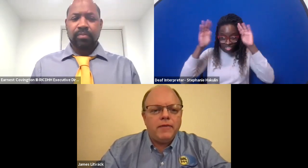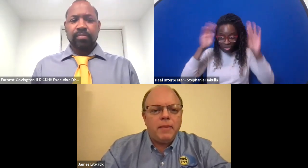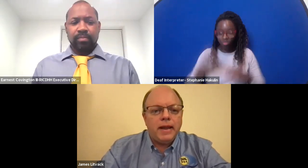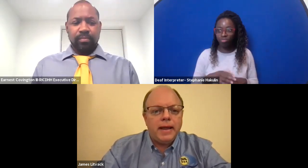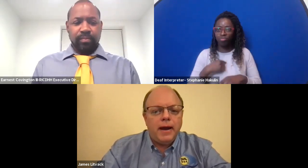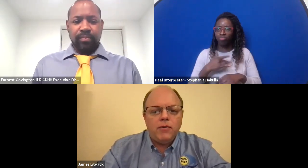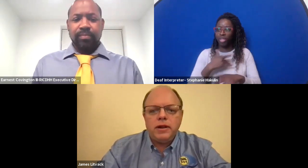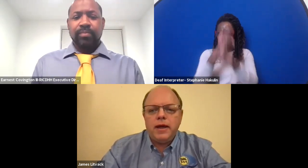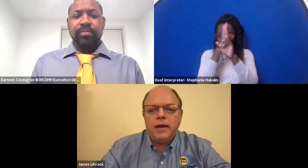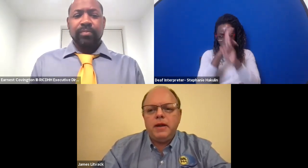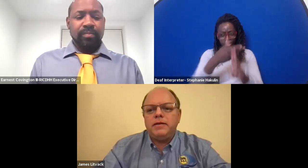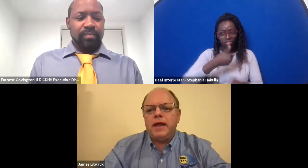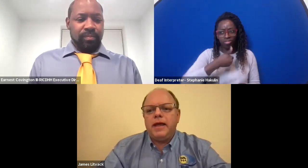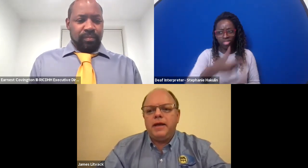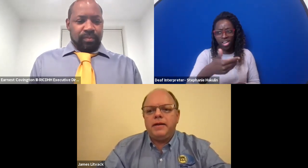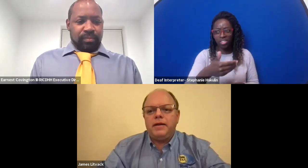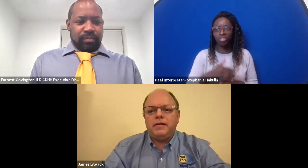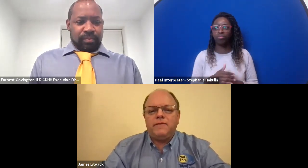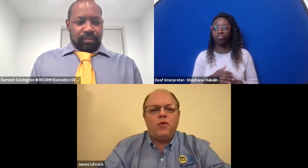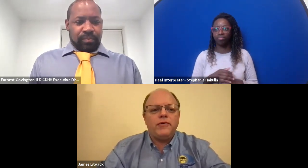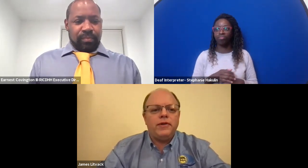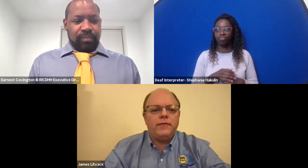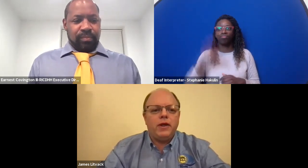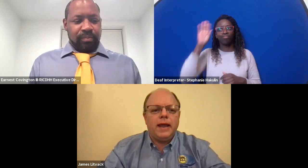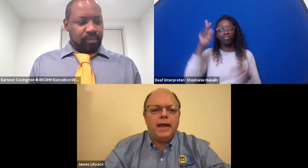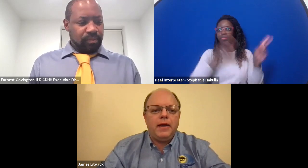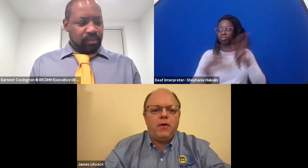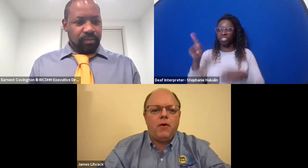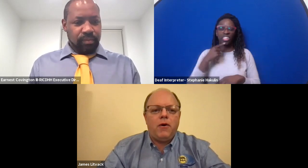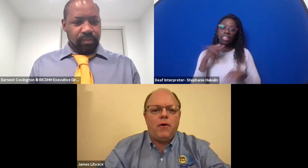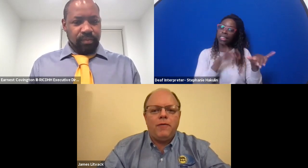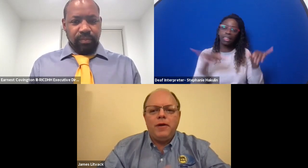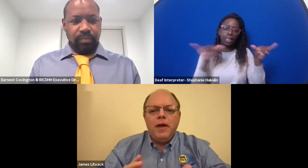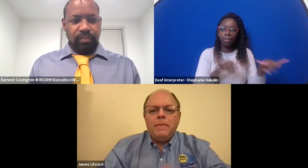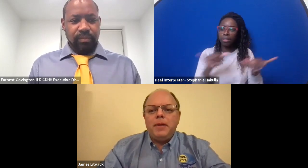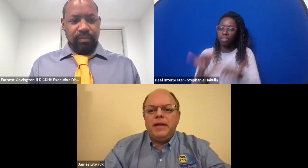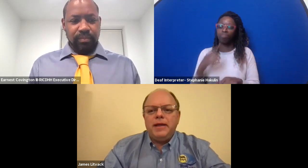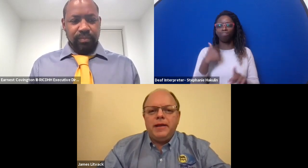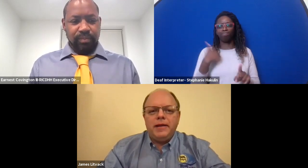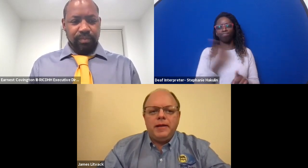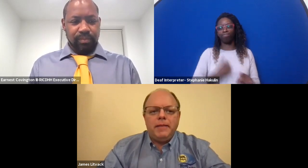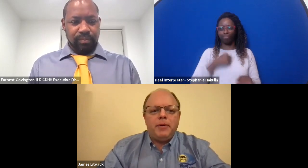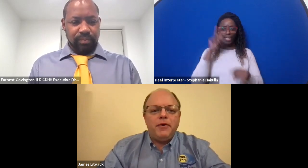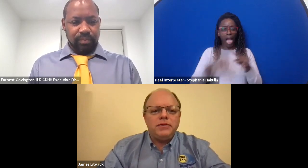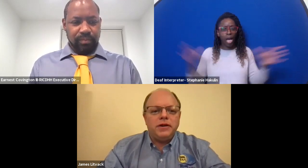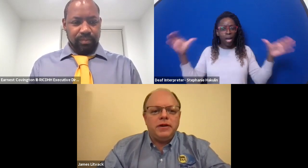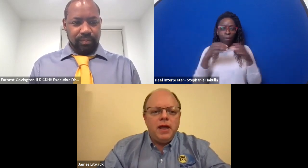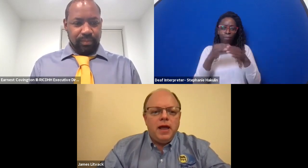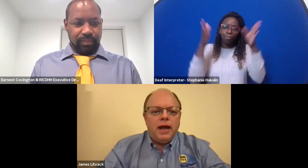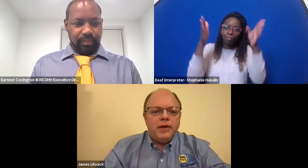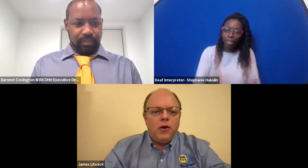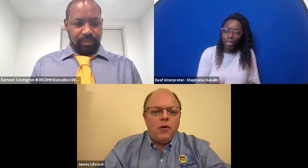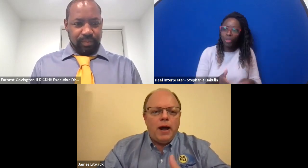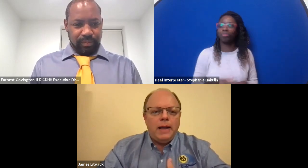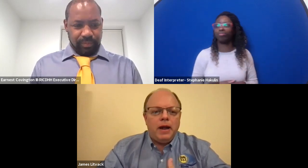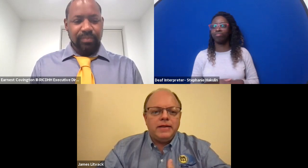As everybody else has been saying, it's unfortunate we can't all be in person.